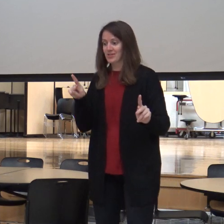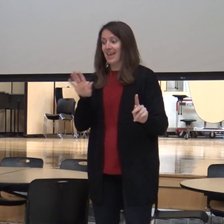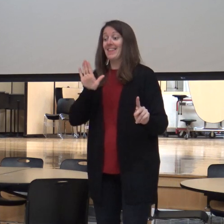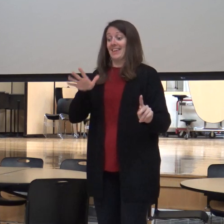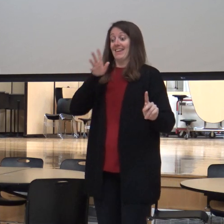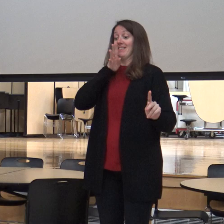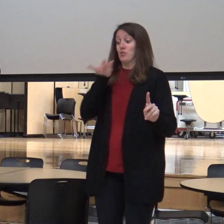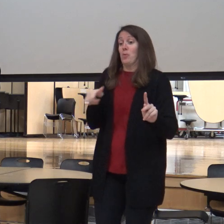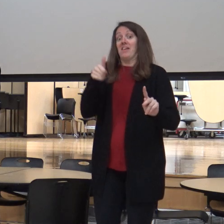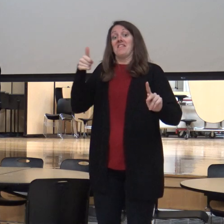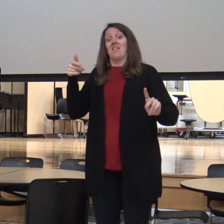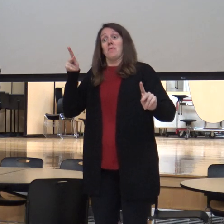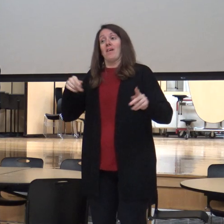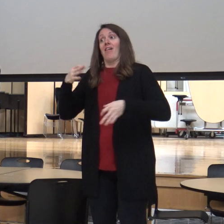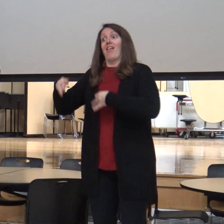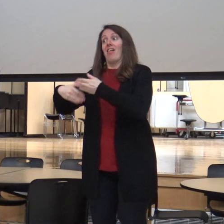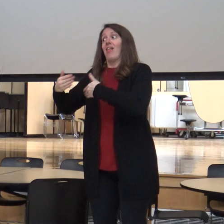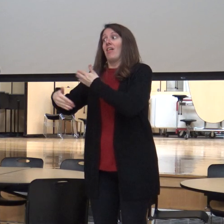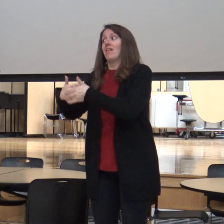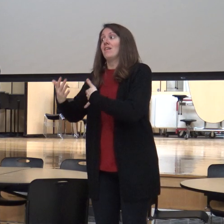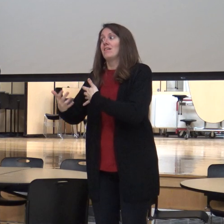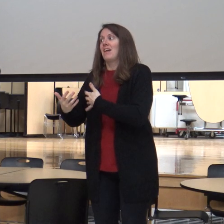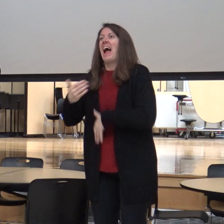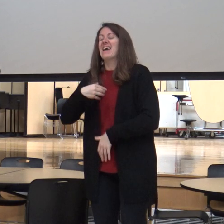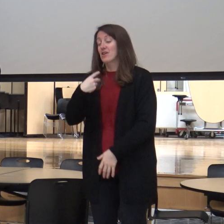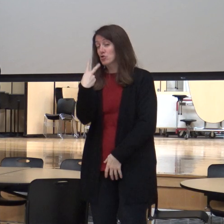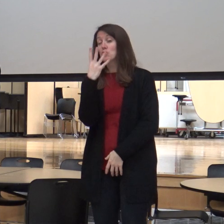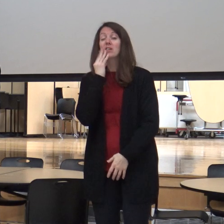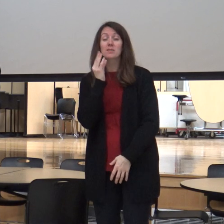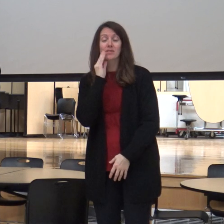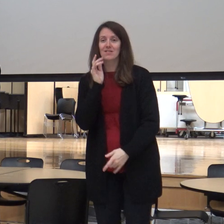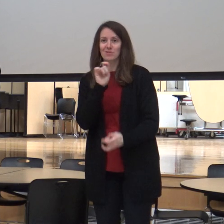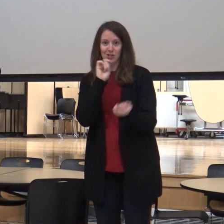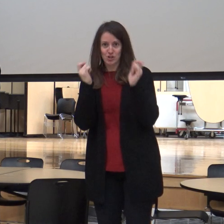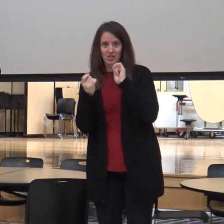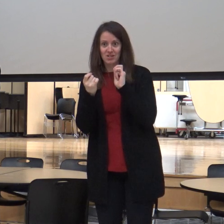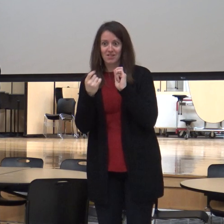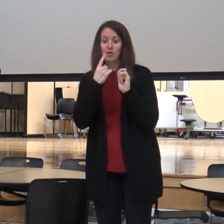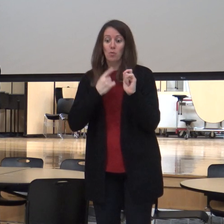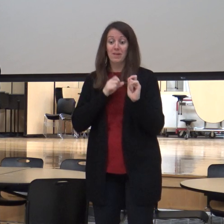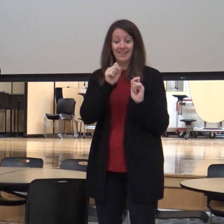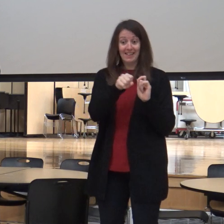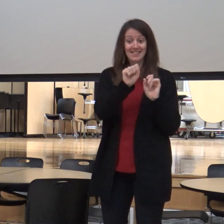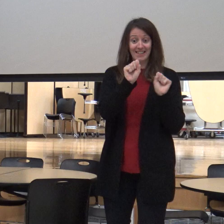then at least I had two experiences where it was changed and they really couldn't come out. Yeah, maybe